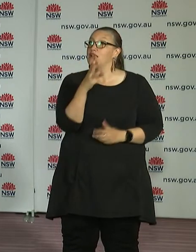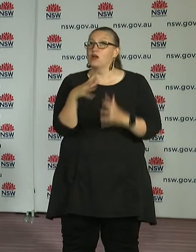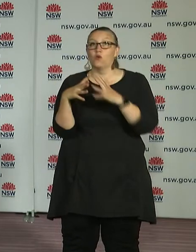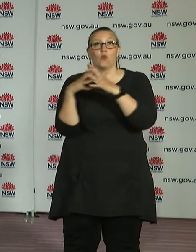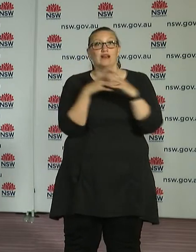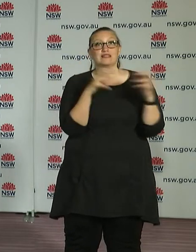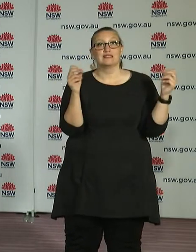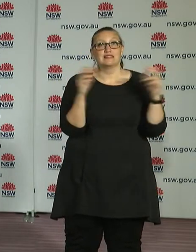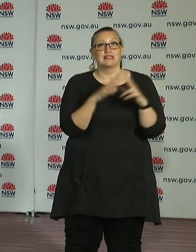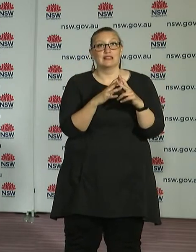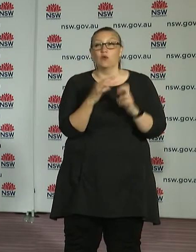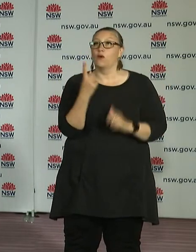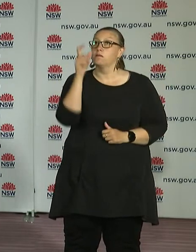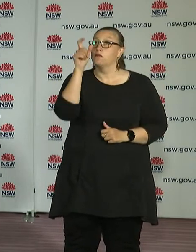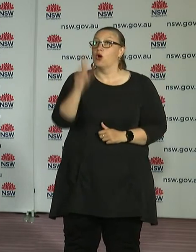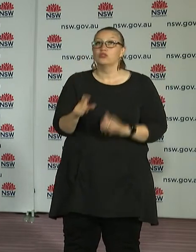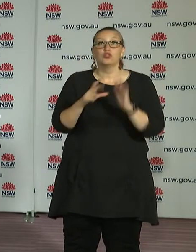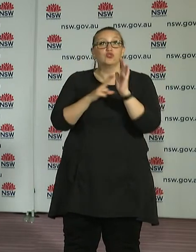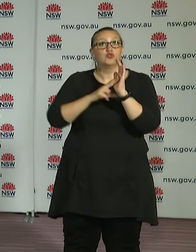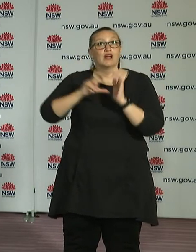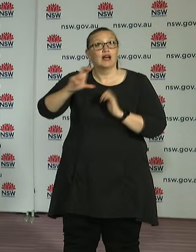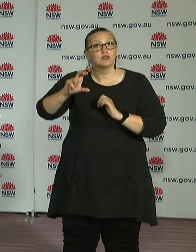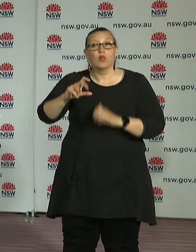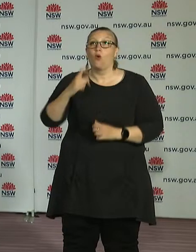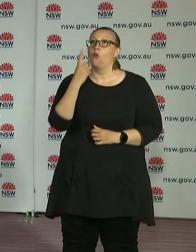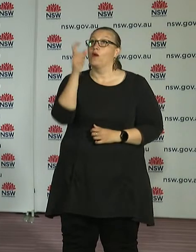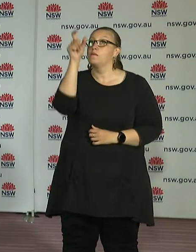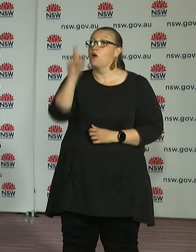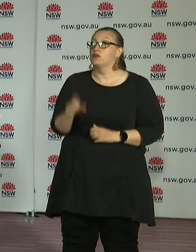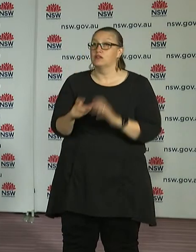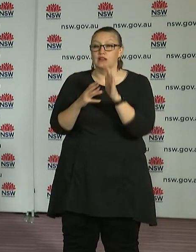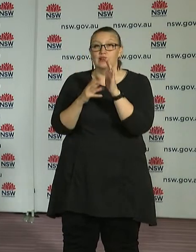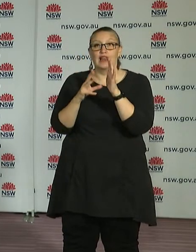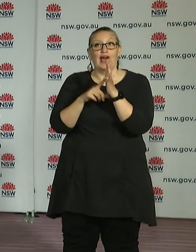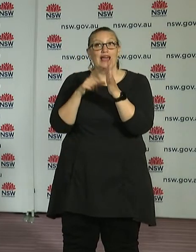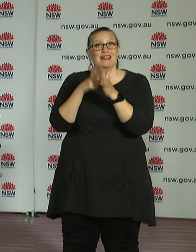person was from Newcastle, 1 person was Lake Macquarie,